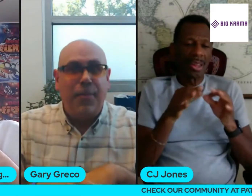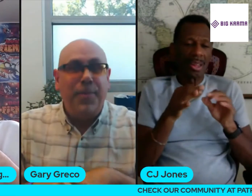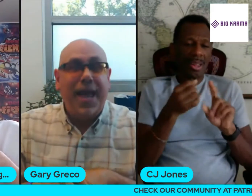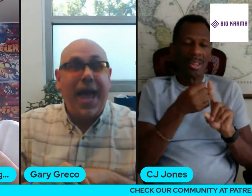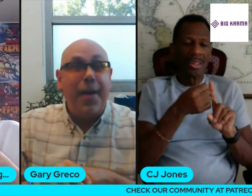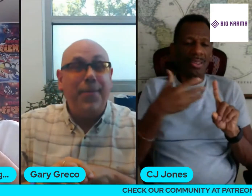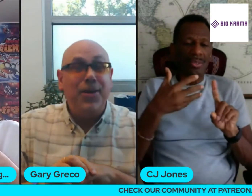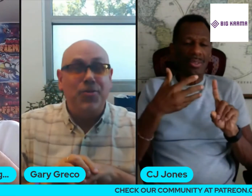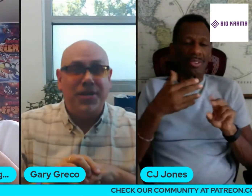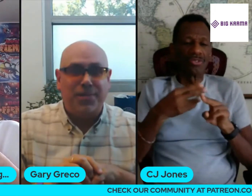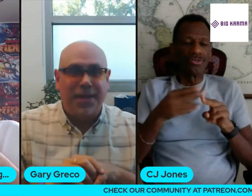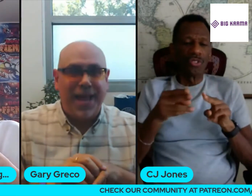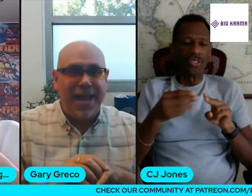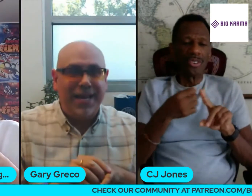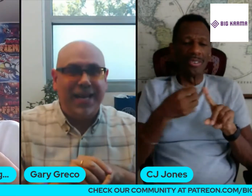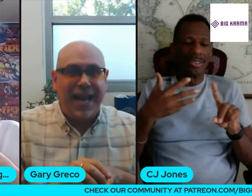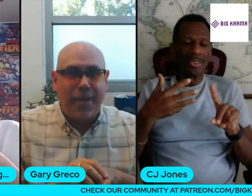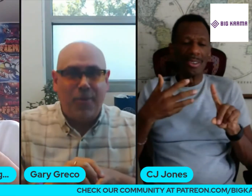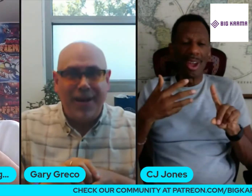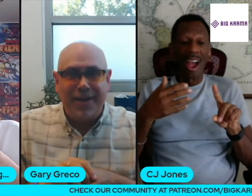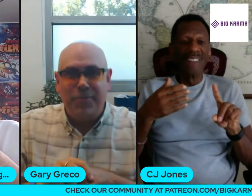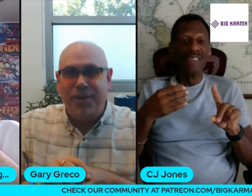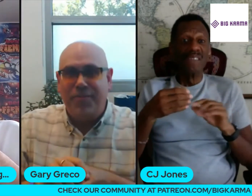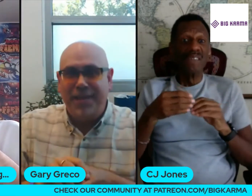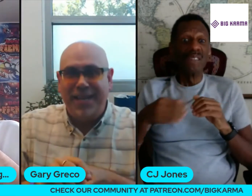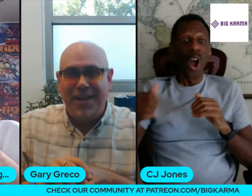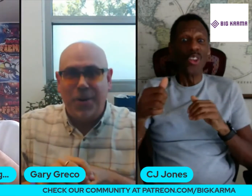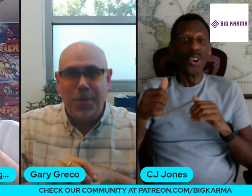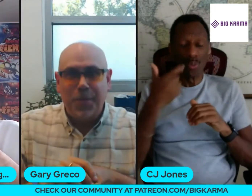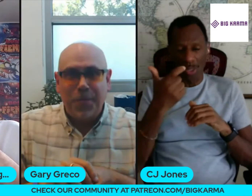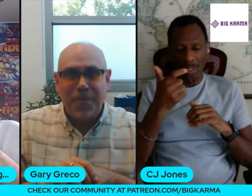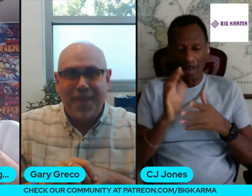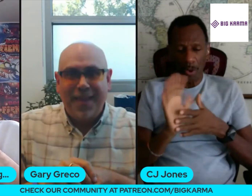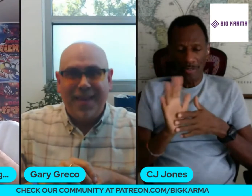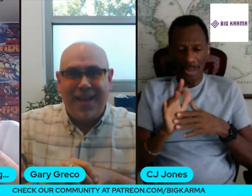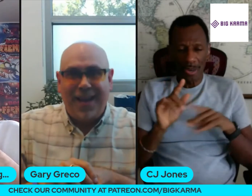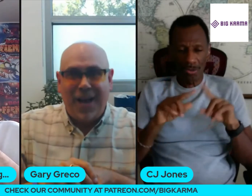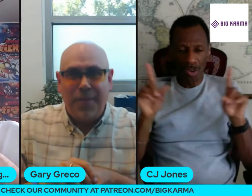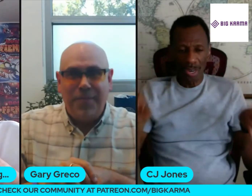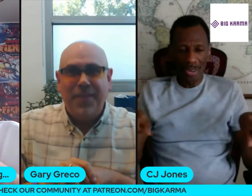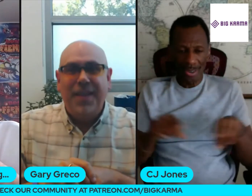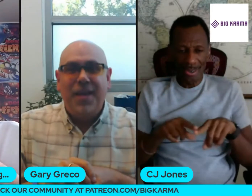Yes, I'd be happy to explain and elaborate briefly here.